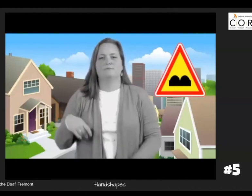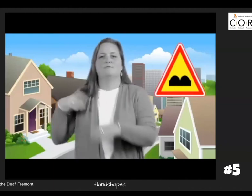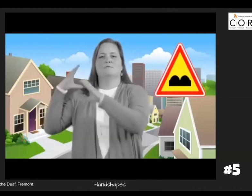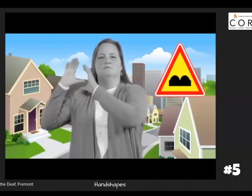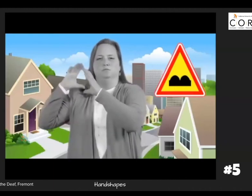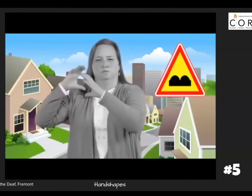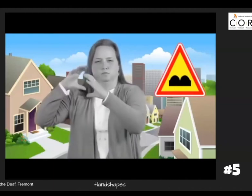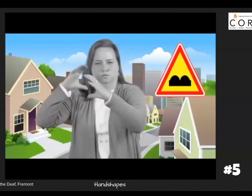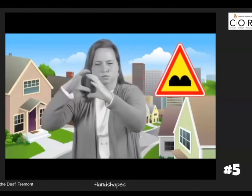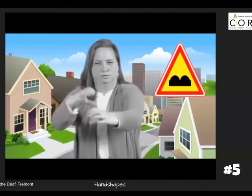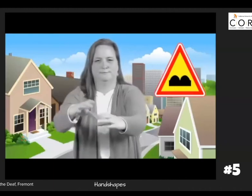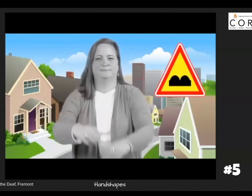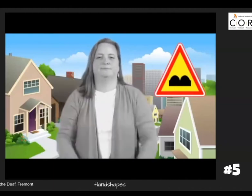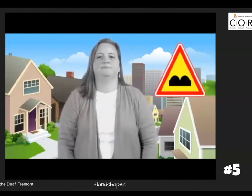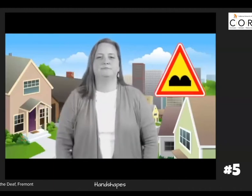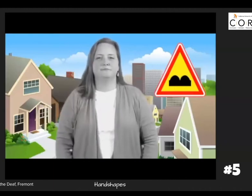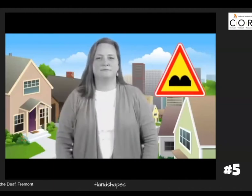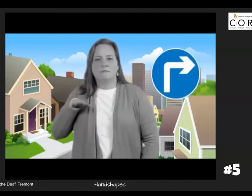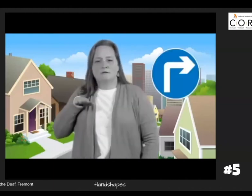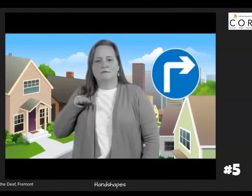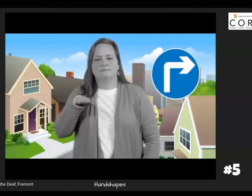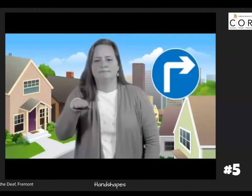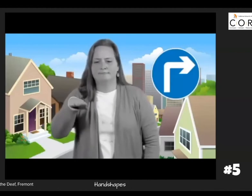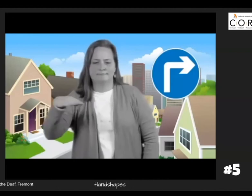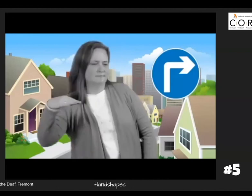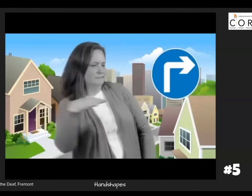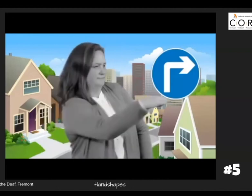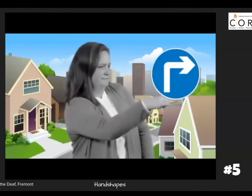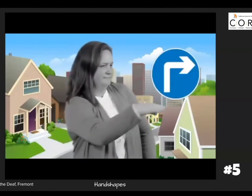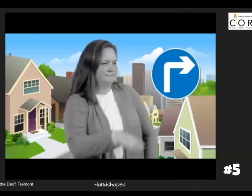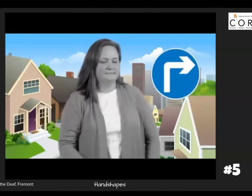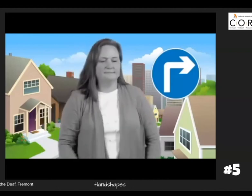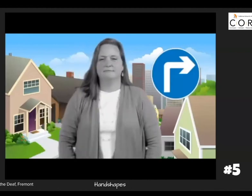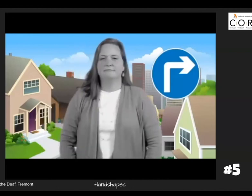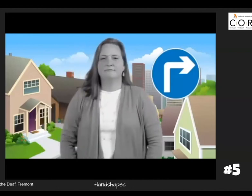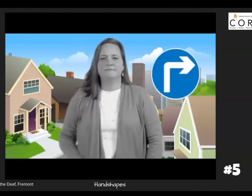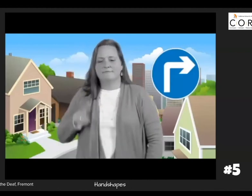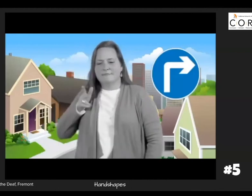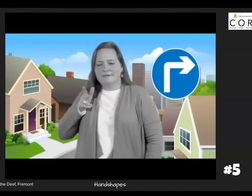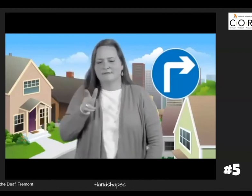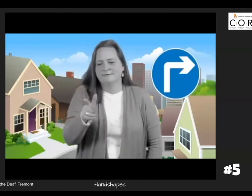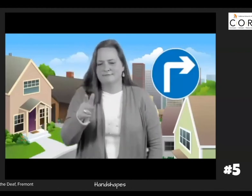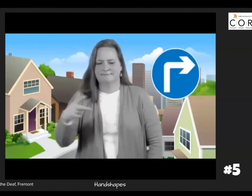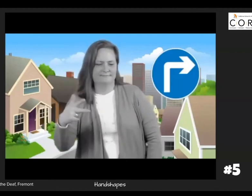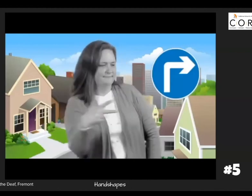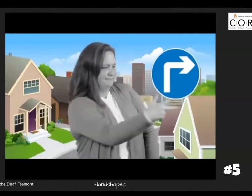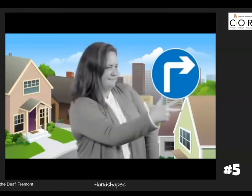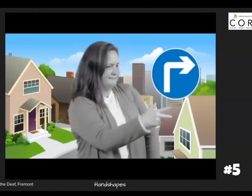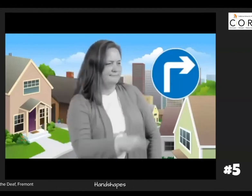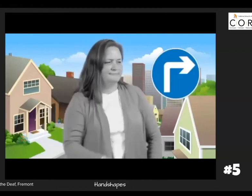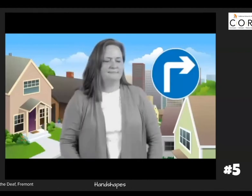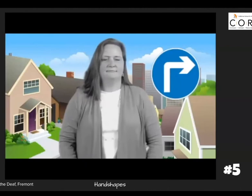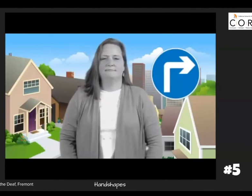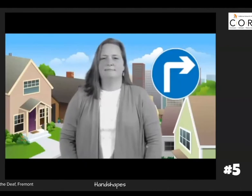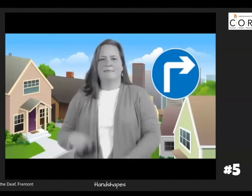This is using different hand shapes to convey the idea of bumpy. This is using different hand shapes to convey the idea